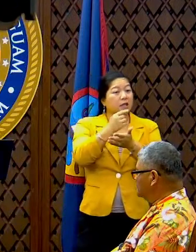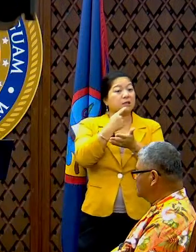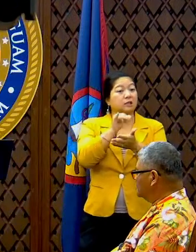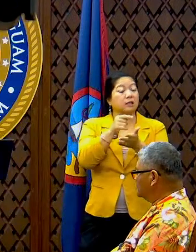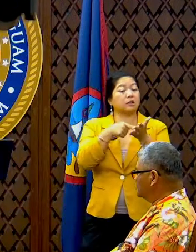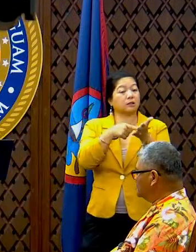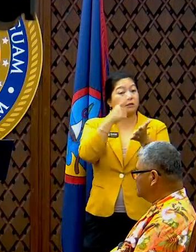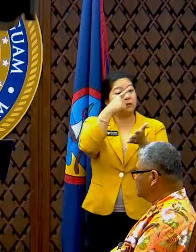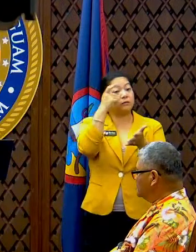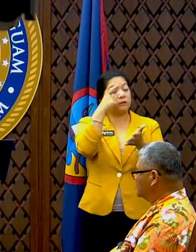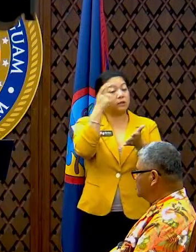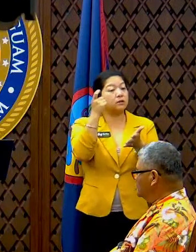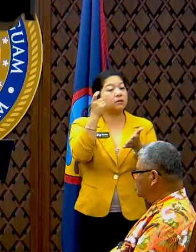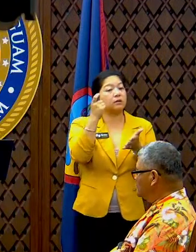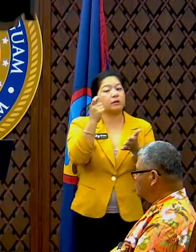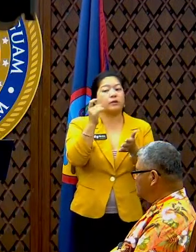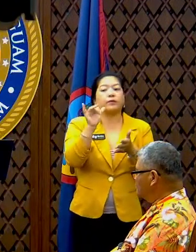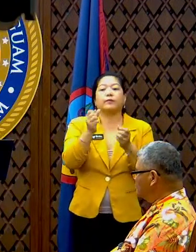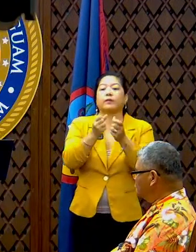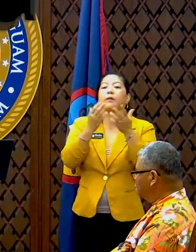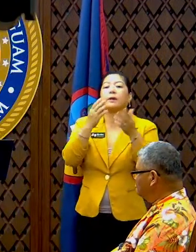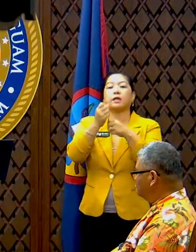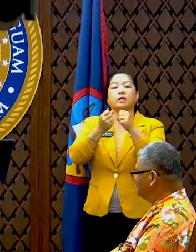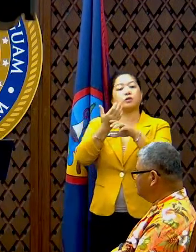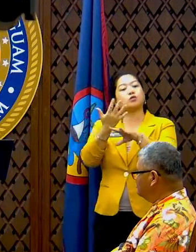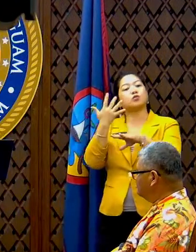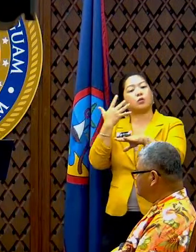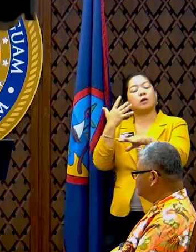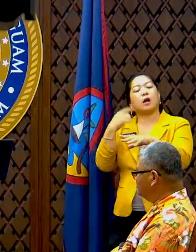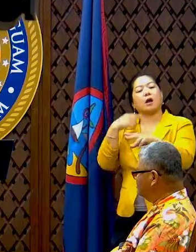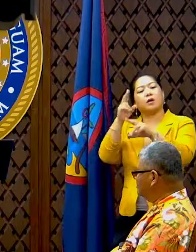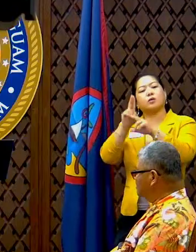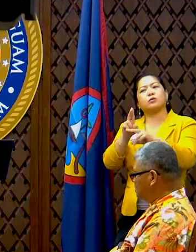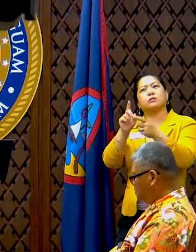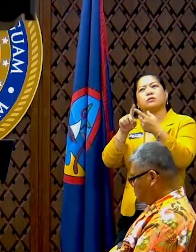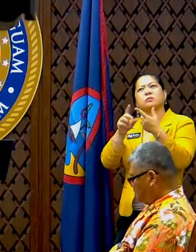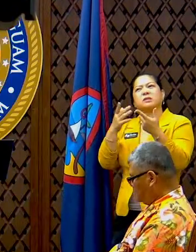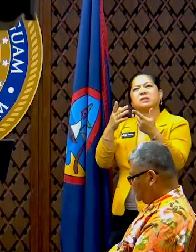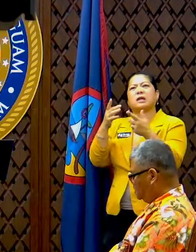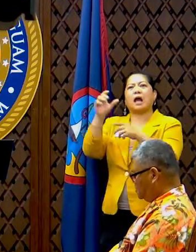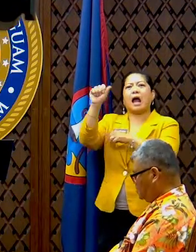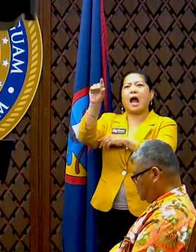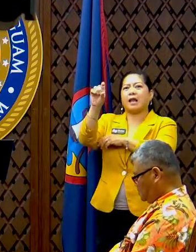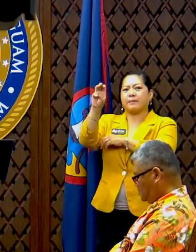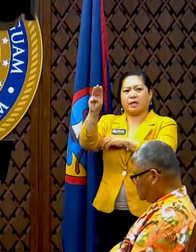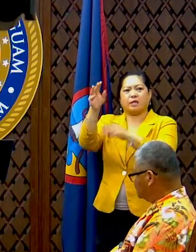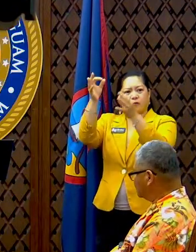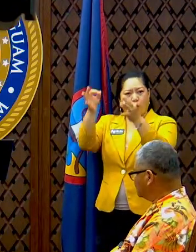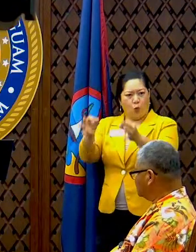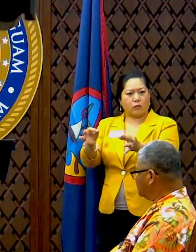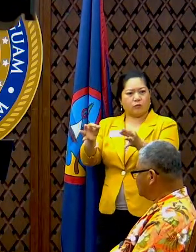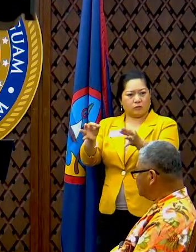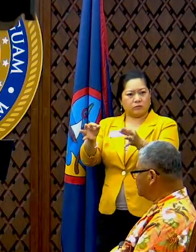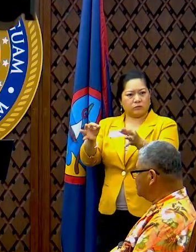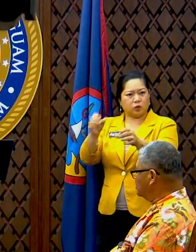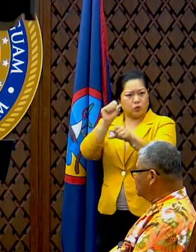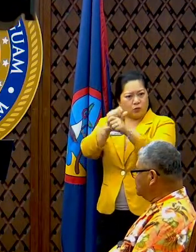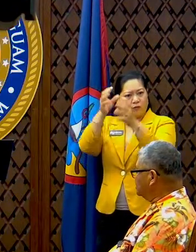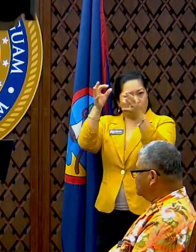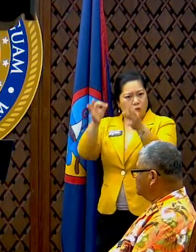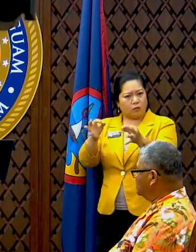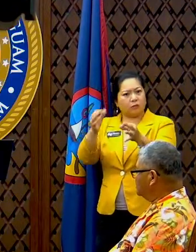this because many years ago, I used to be the administrator of the court. So